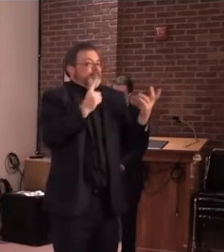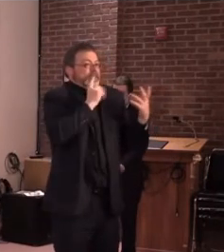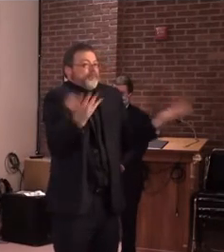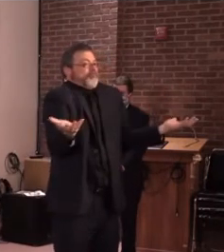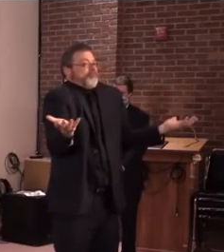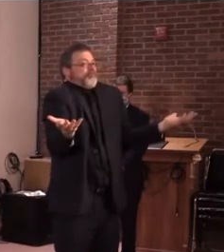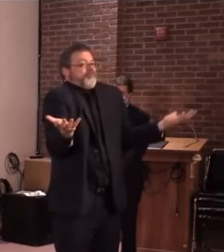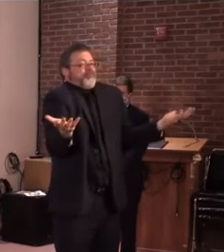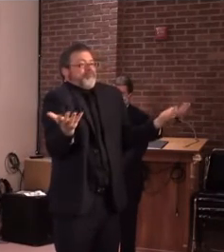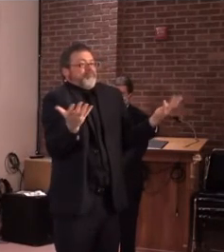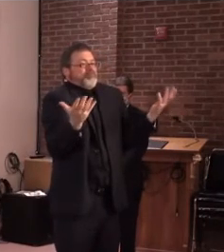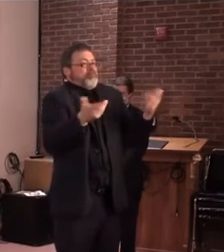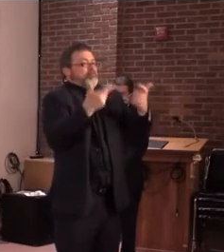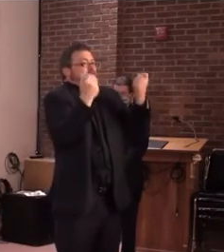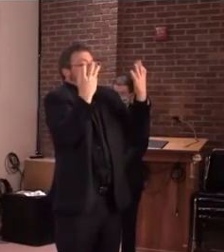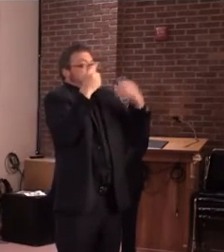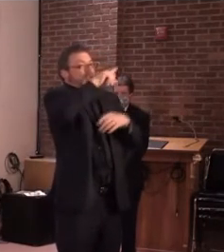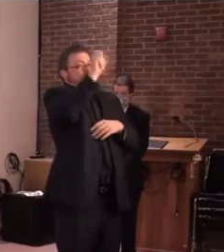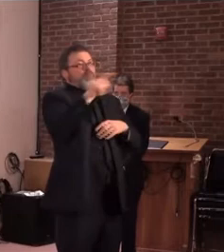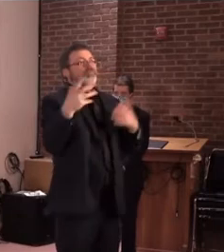Sure, yeah.